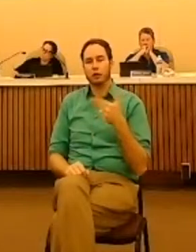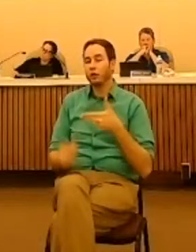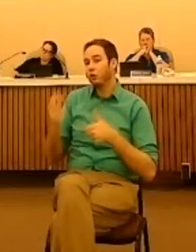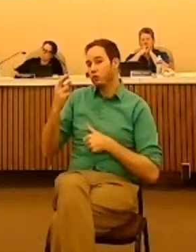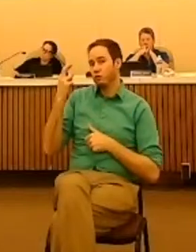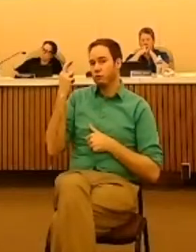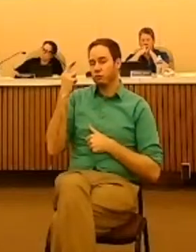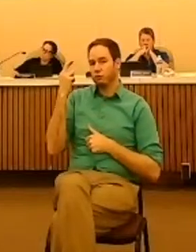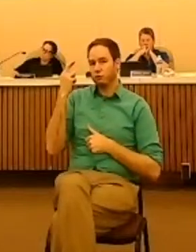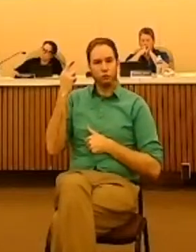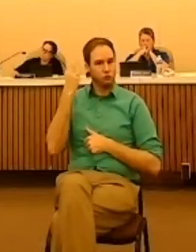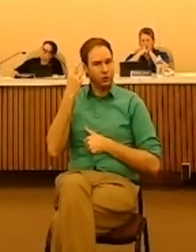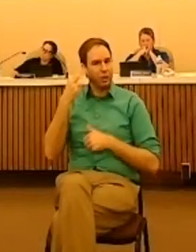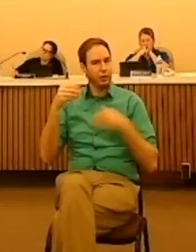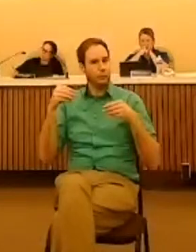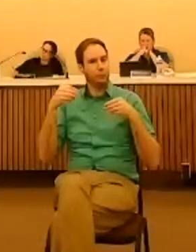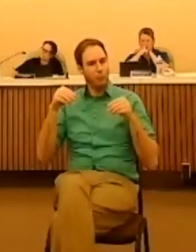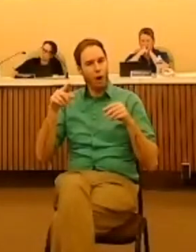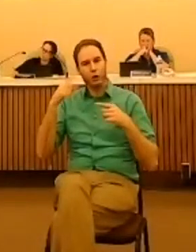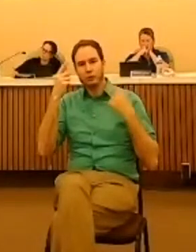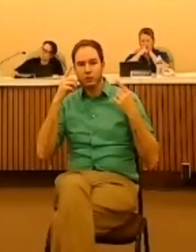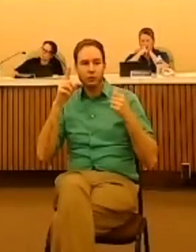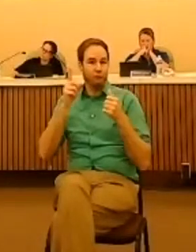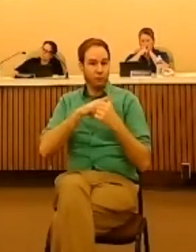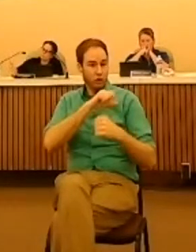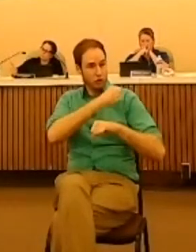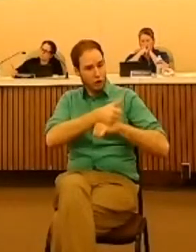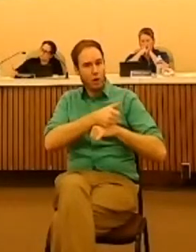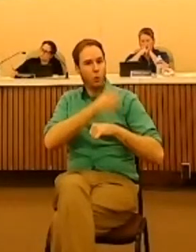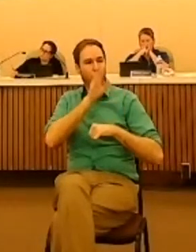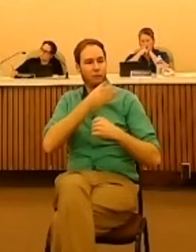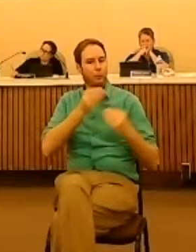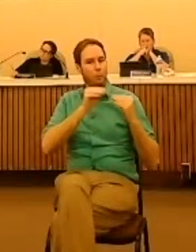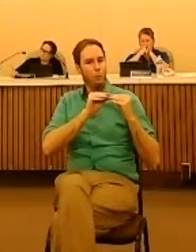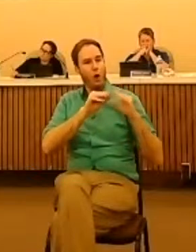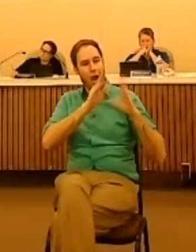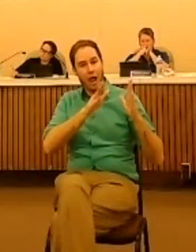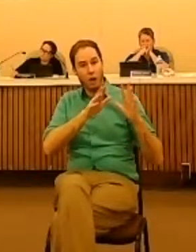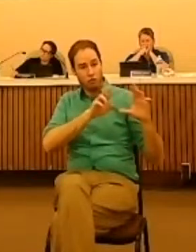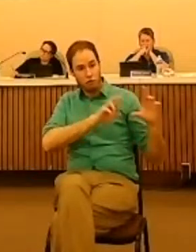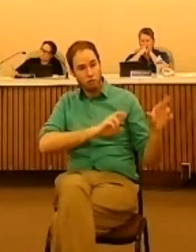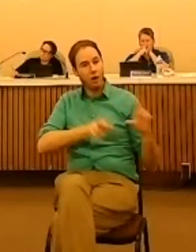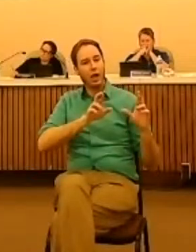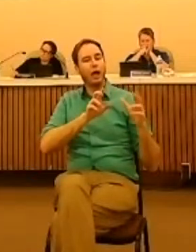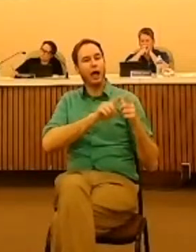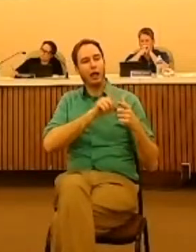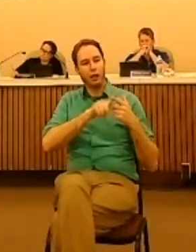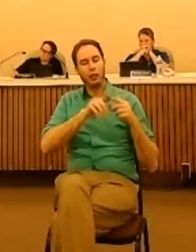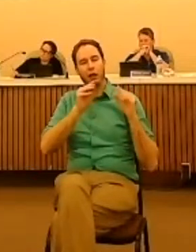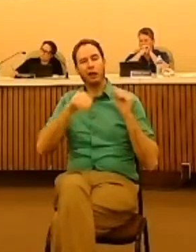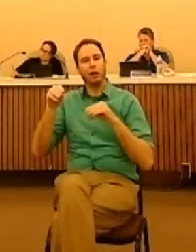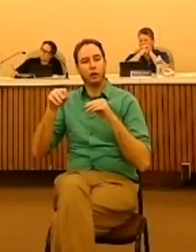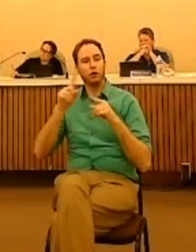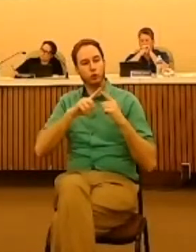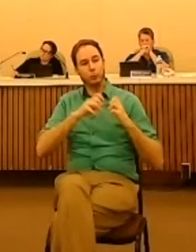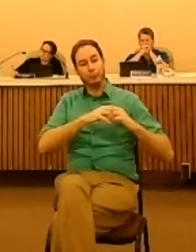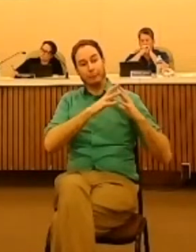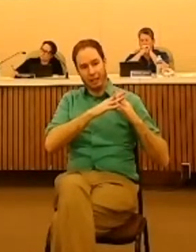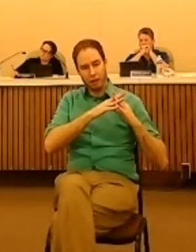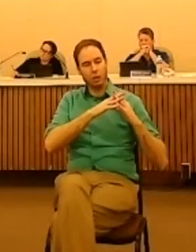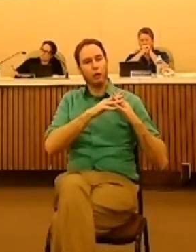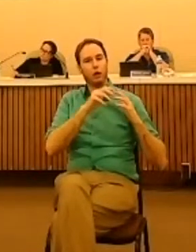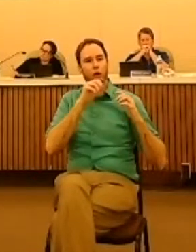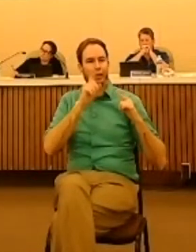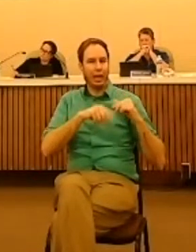reason is the marketing, when you first start off, you're gonna have more houses in the beginning, and then to build, not necessarily they sell them